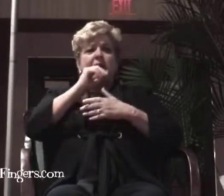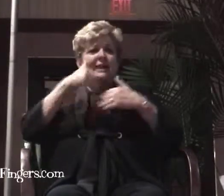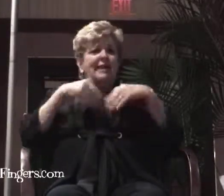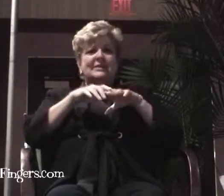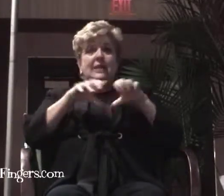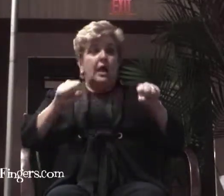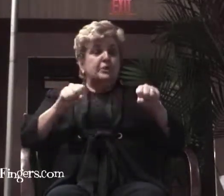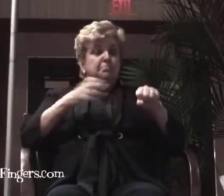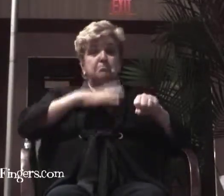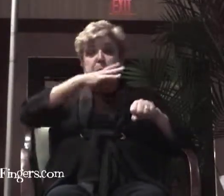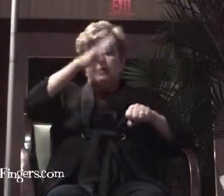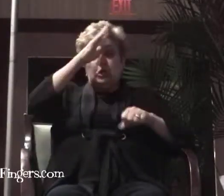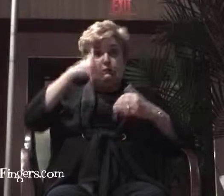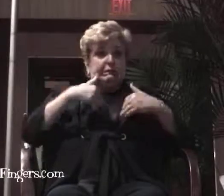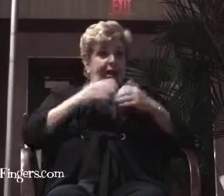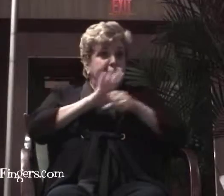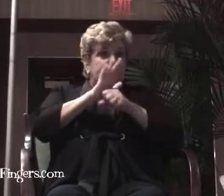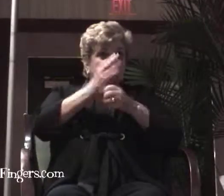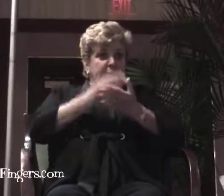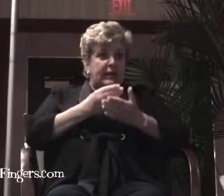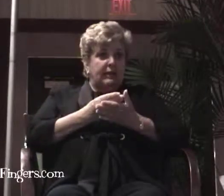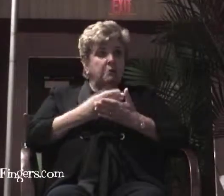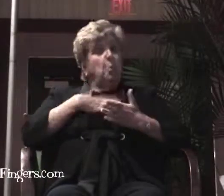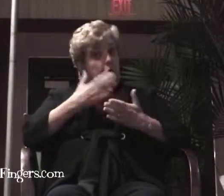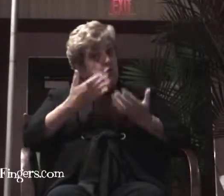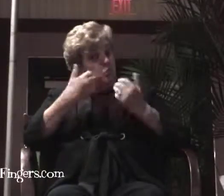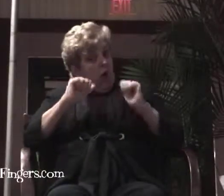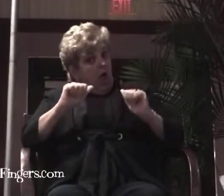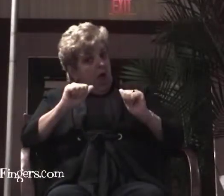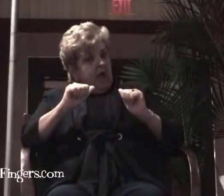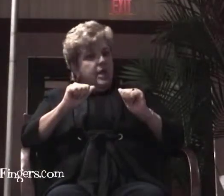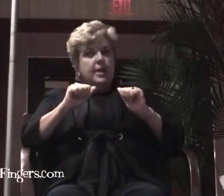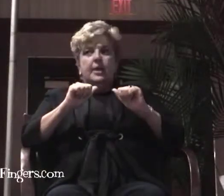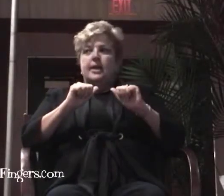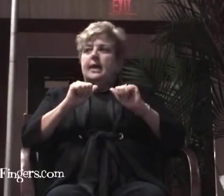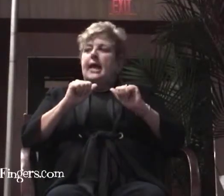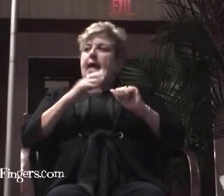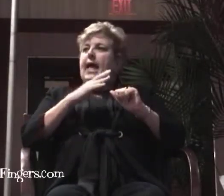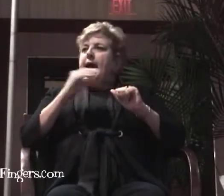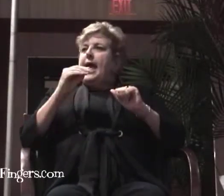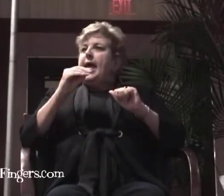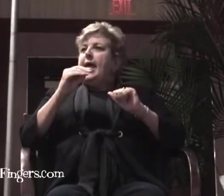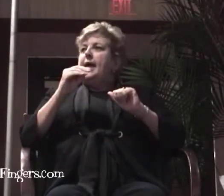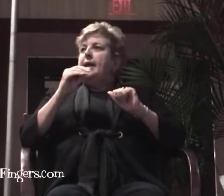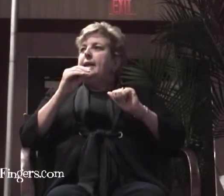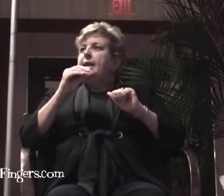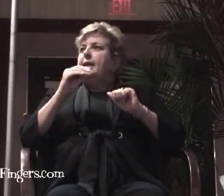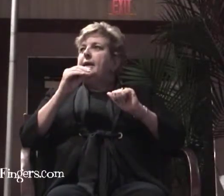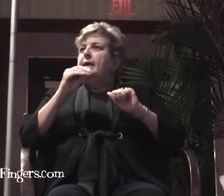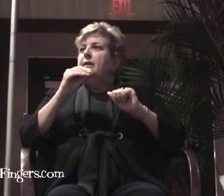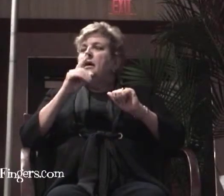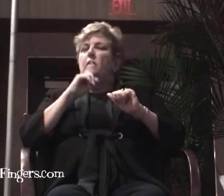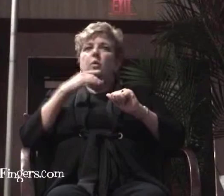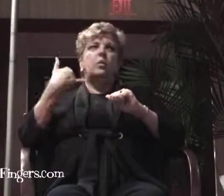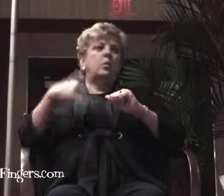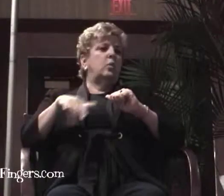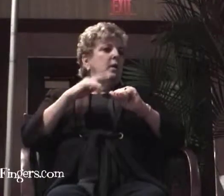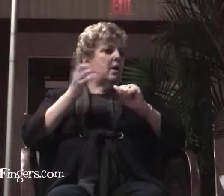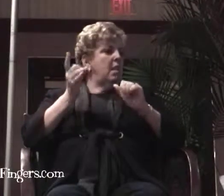go. They were willing to try. And, there was a lot of terrible things that happened in my life growing up